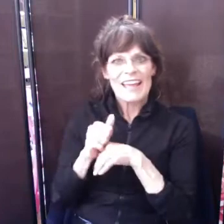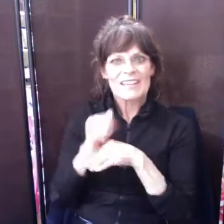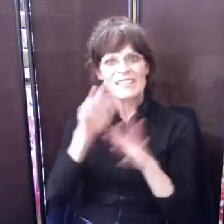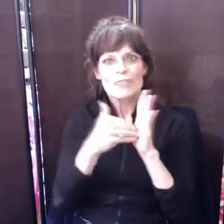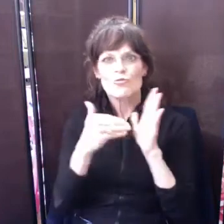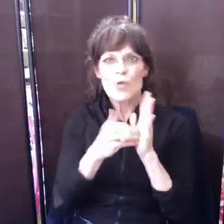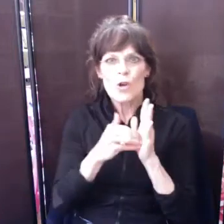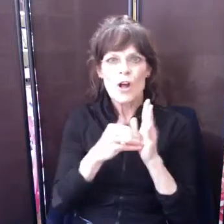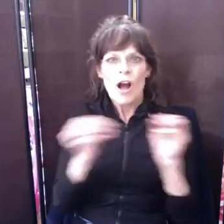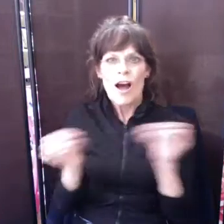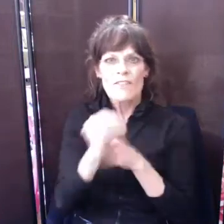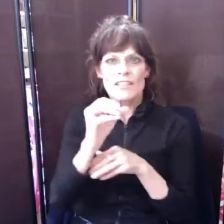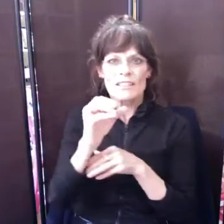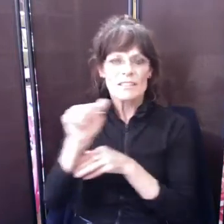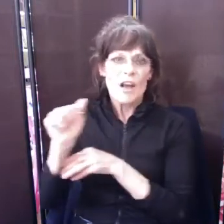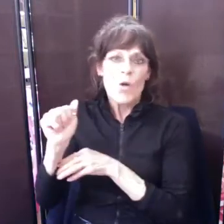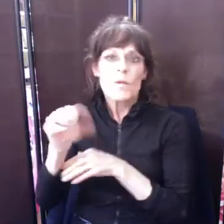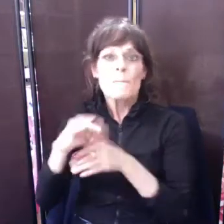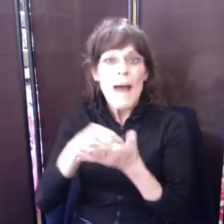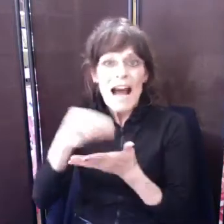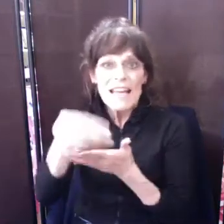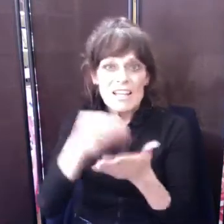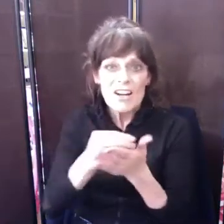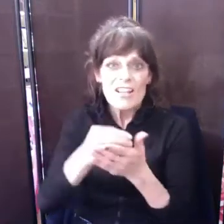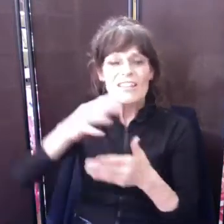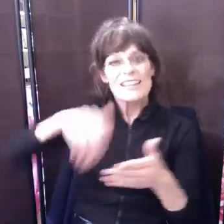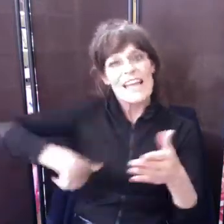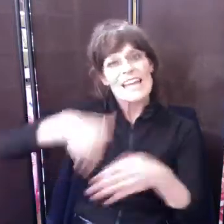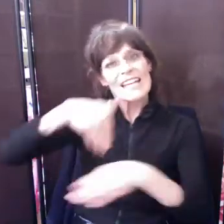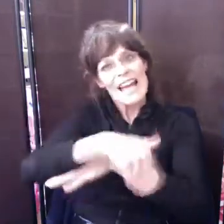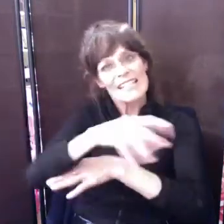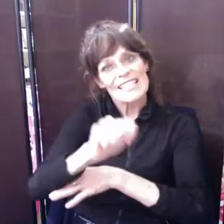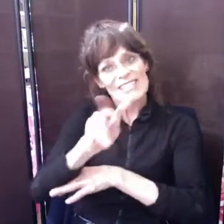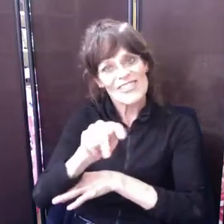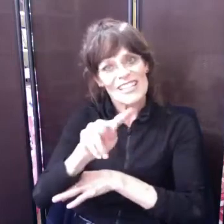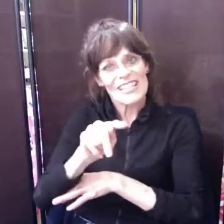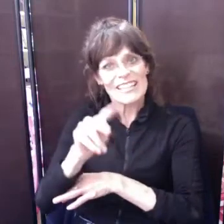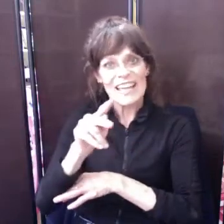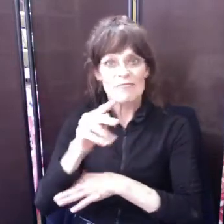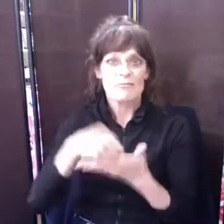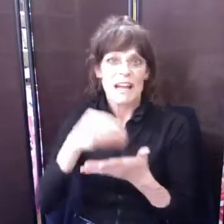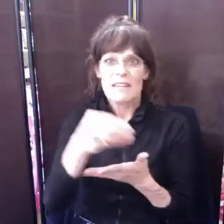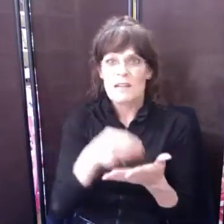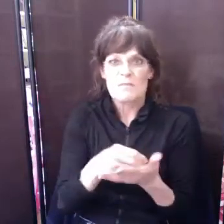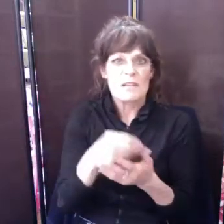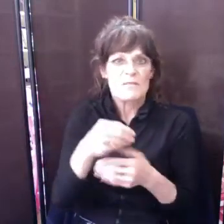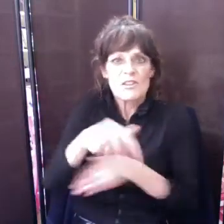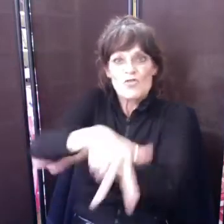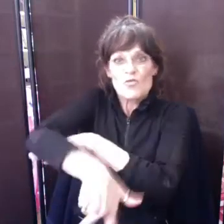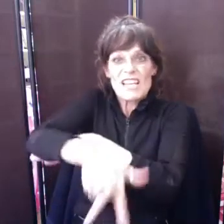would buy space on late night television. And it would, I guess they would buy it at like 3, 4 o'clock in the morning, you know, when an alcoholic would